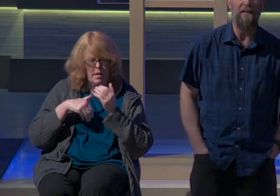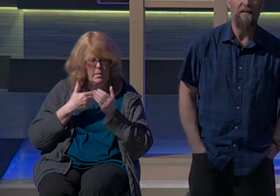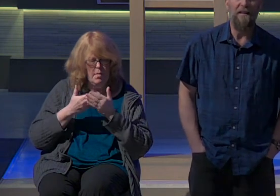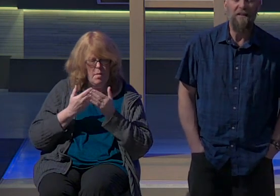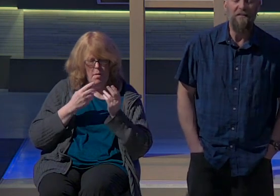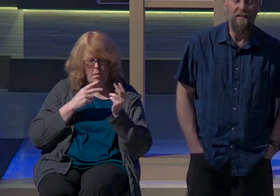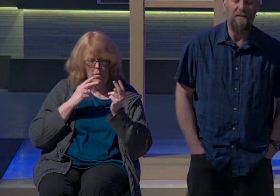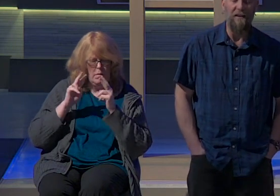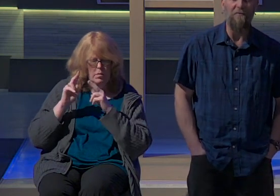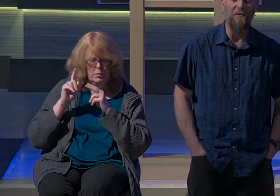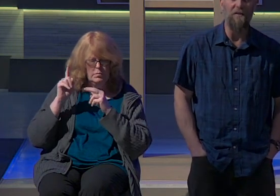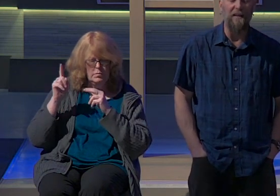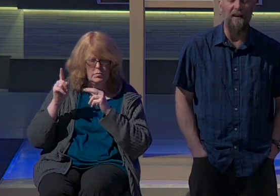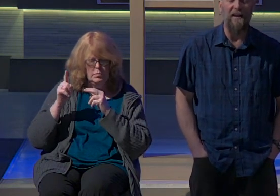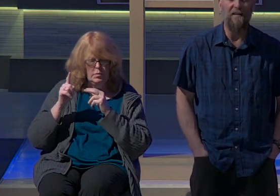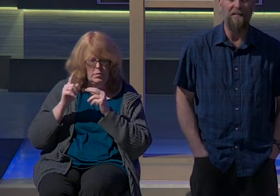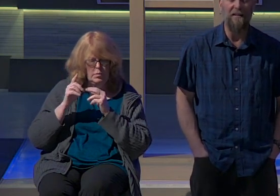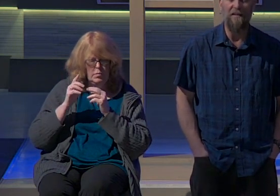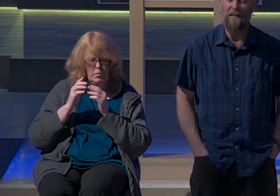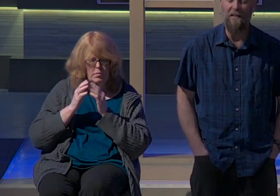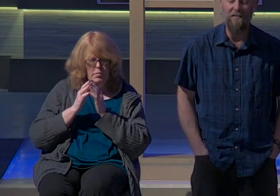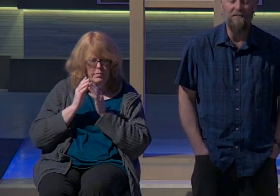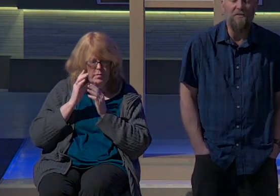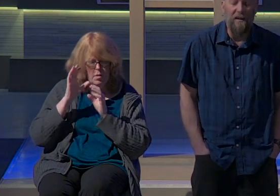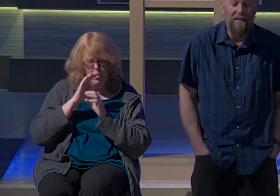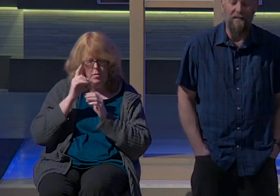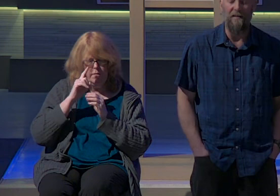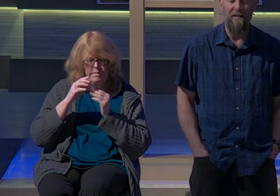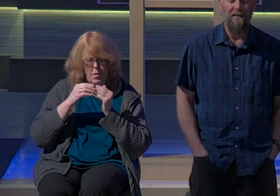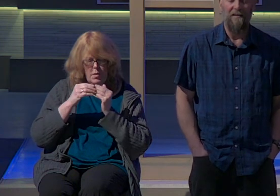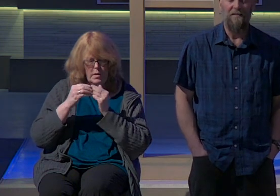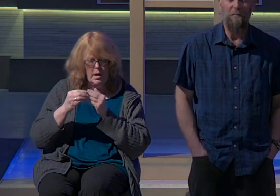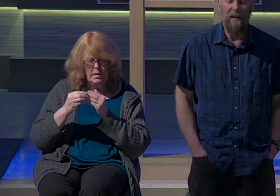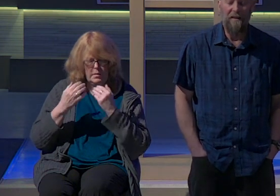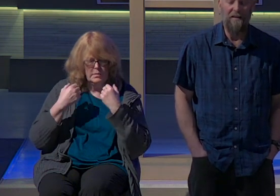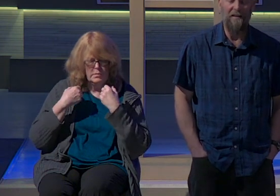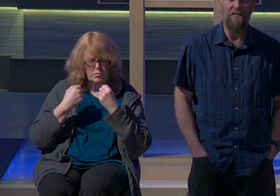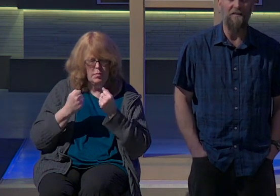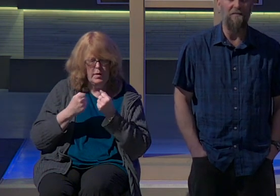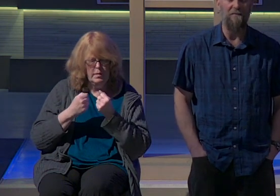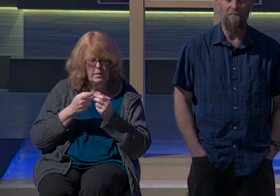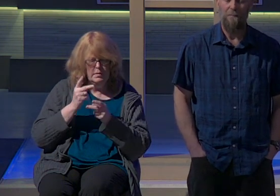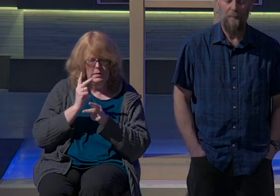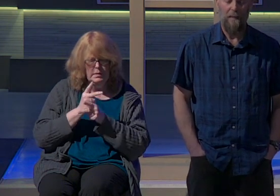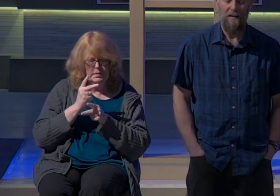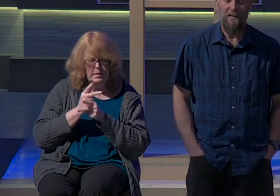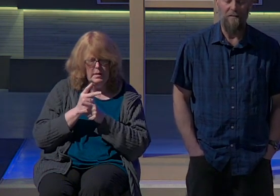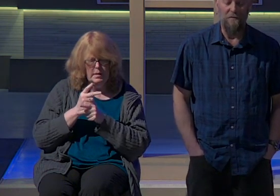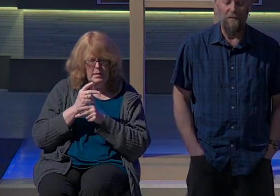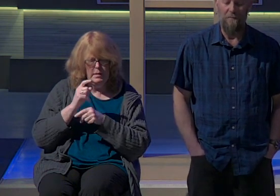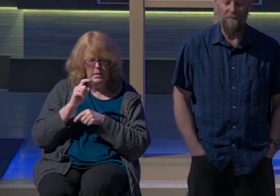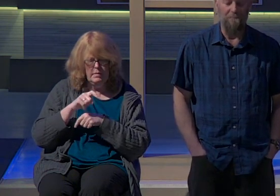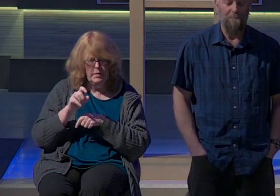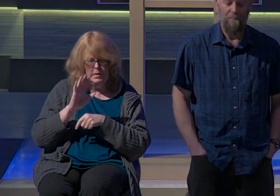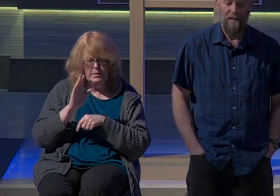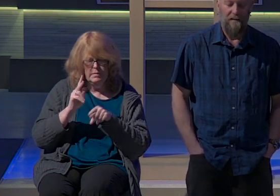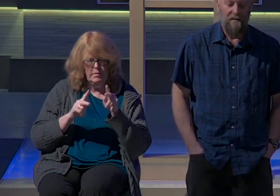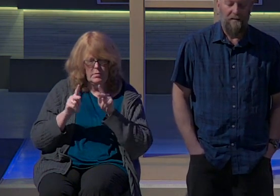wholeheartedly, eagerly looking for you to guide, lead, heal, strengthen, supply the needs of those